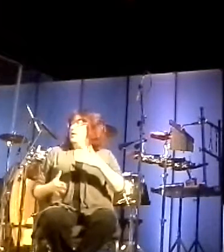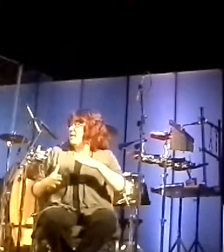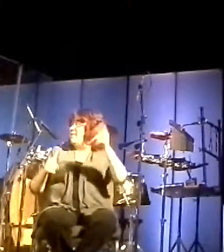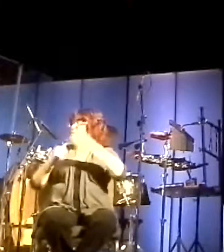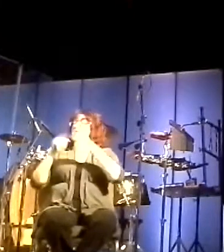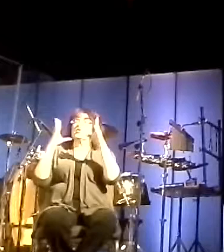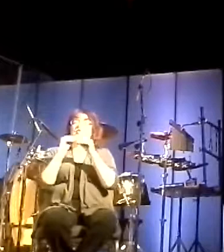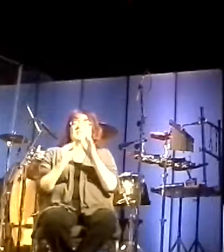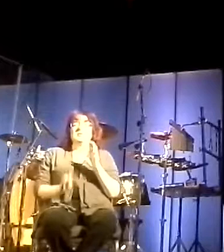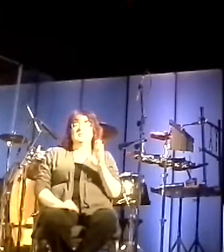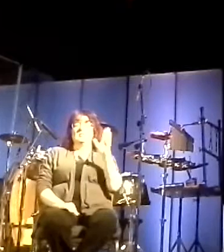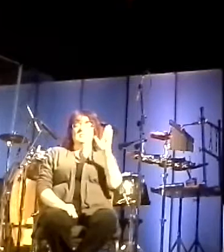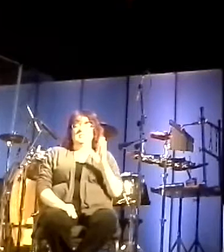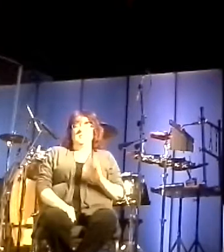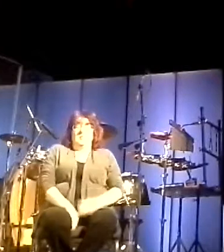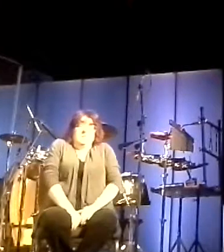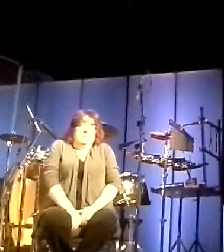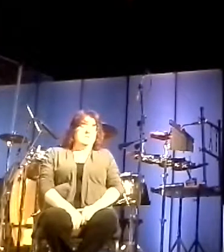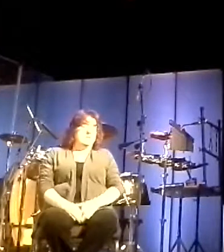first service, they were like...